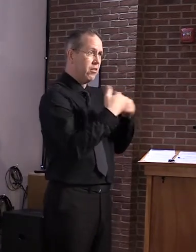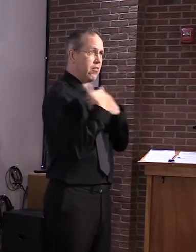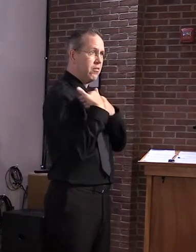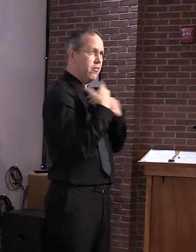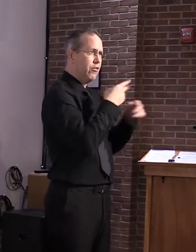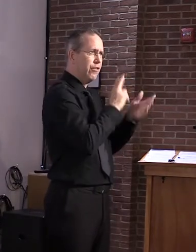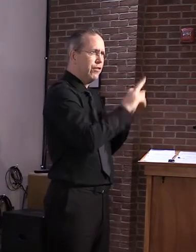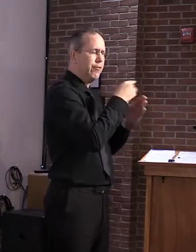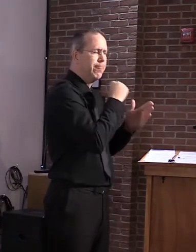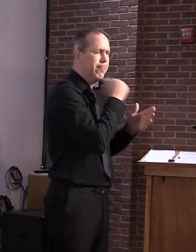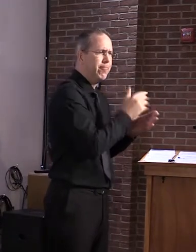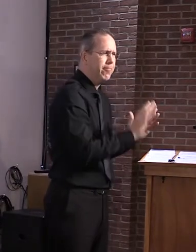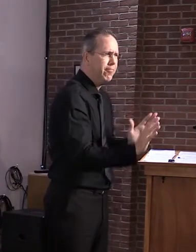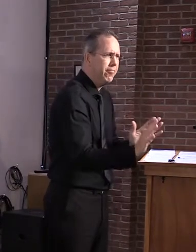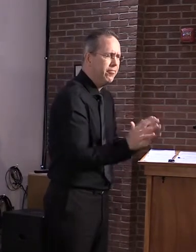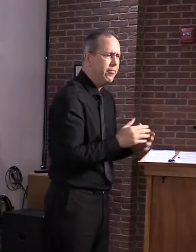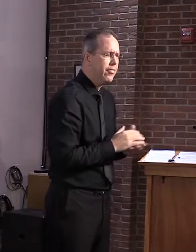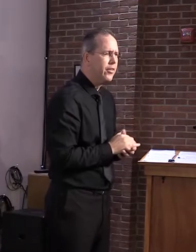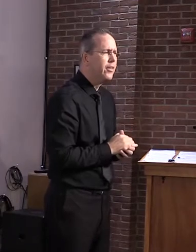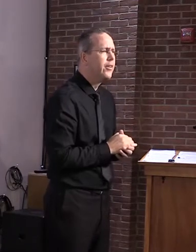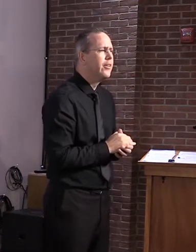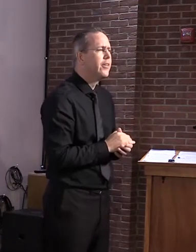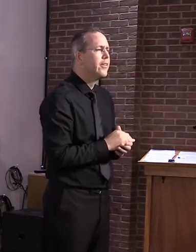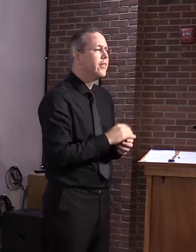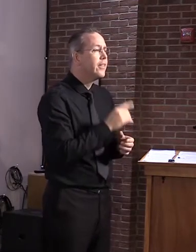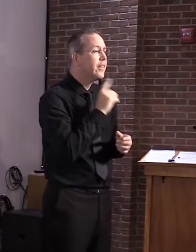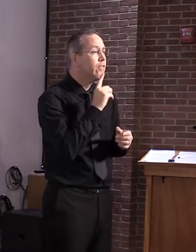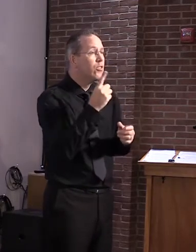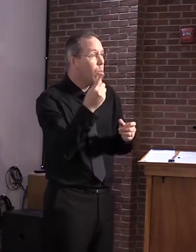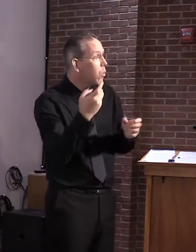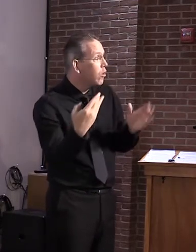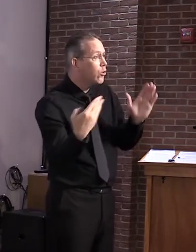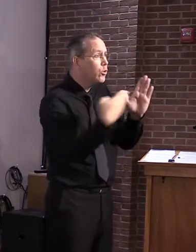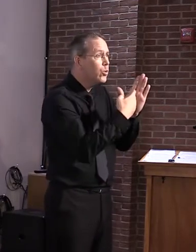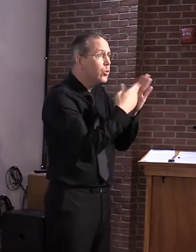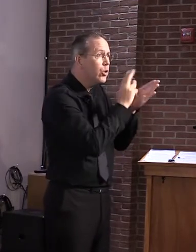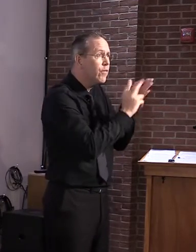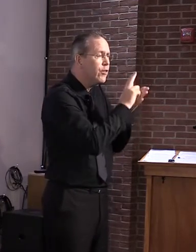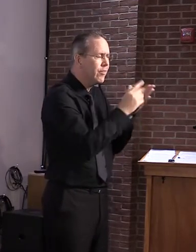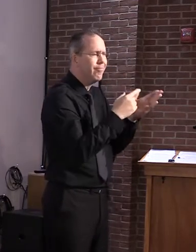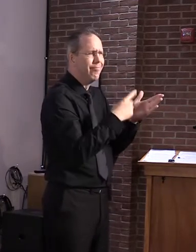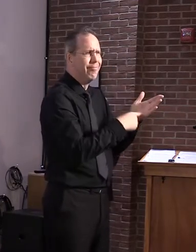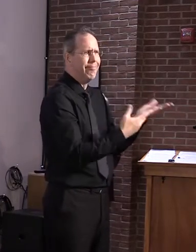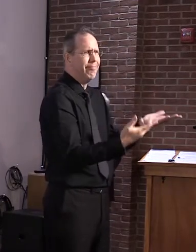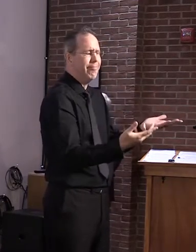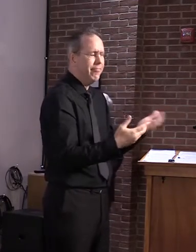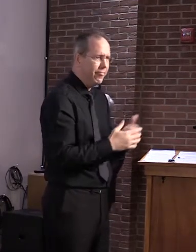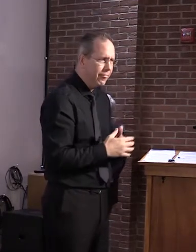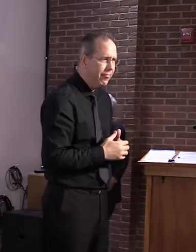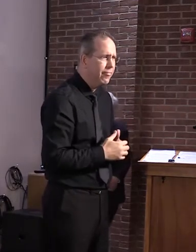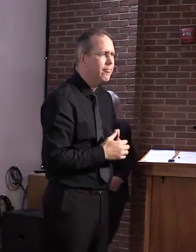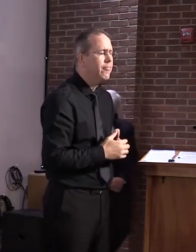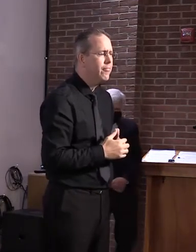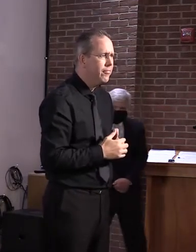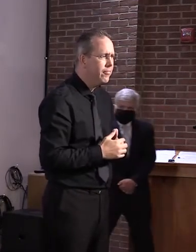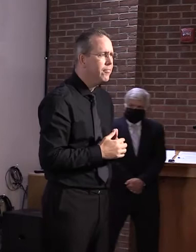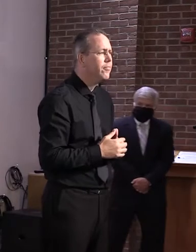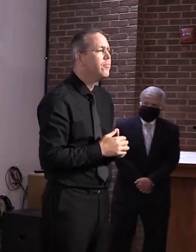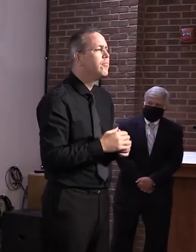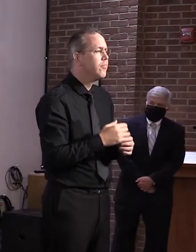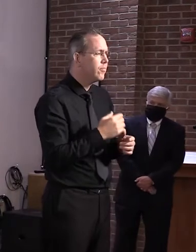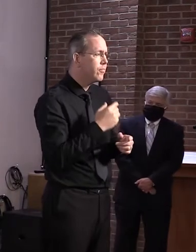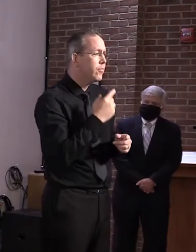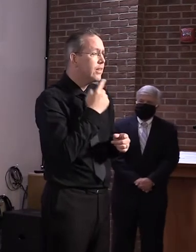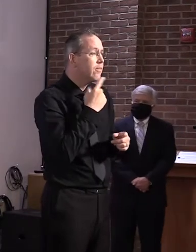that. Certainly, if someone wants to sue you, they're going to sue you. I will say this, though. If we do have an outbreak, the relationship we have with